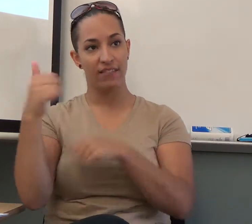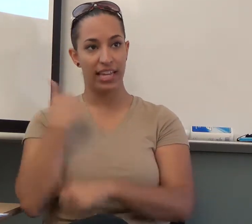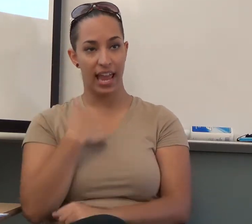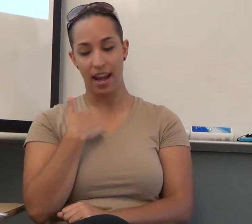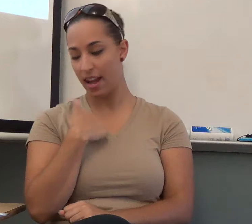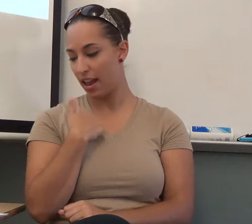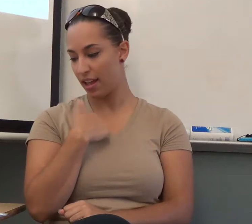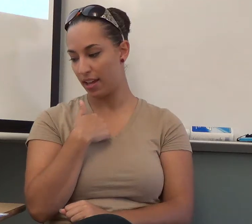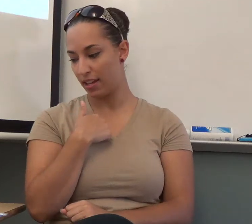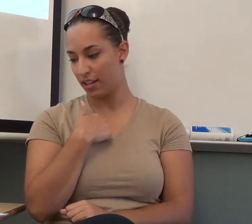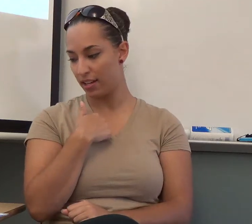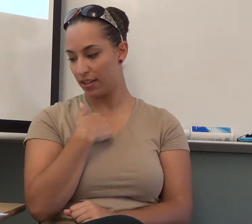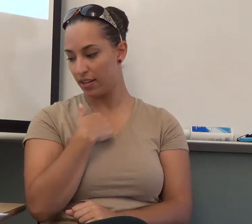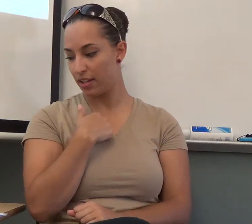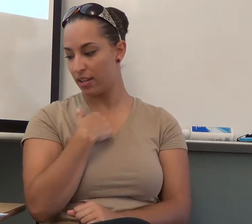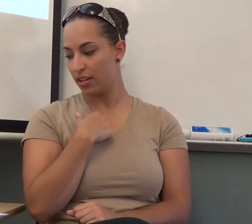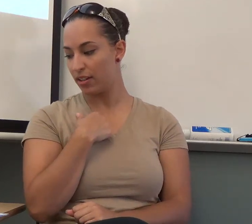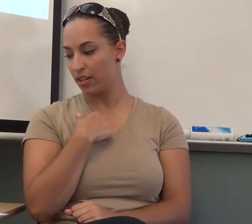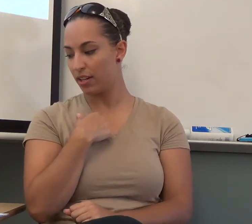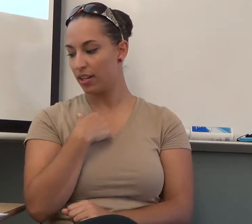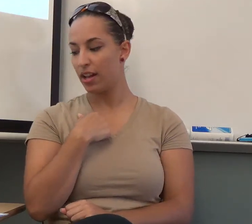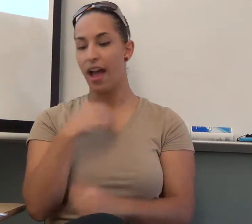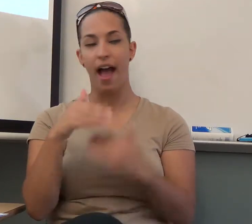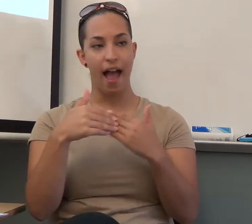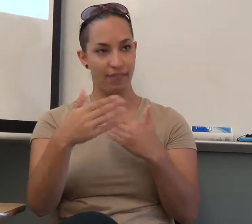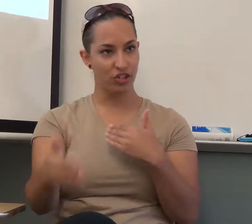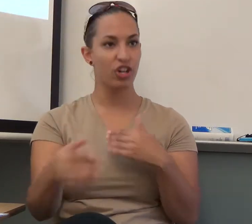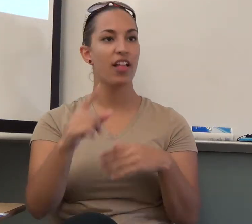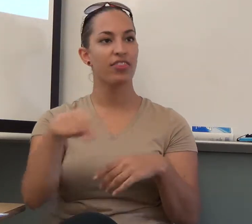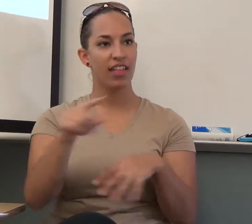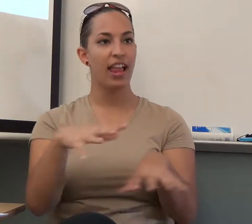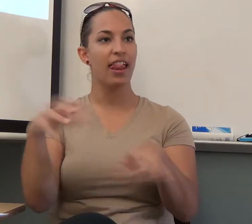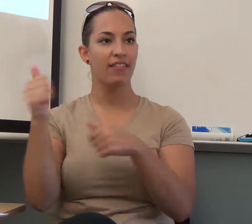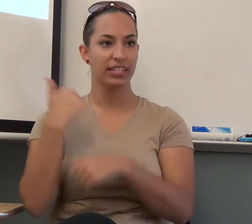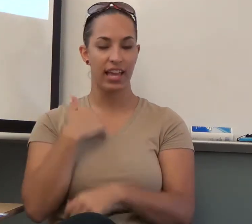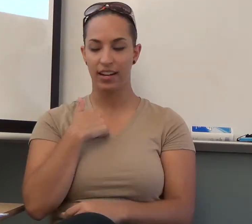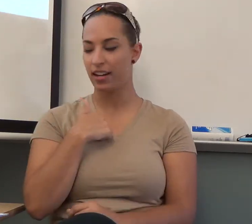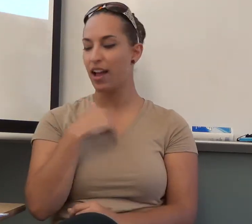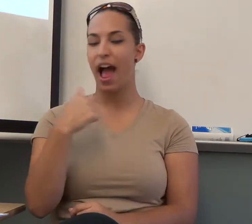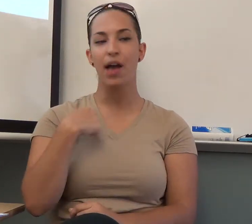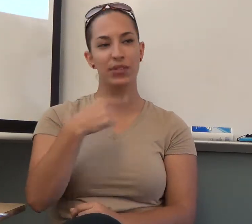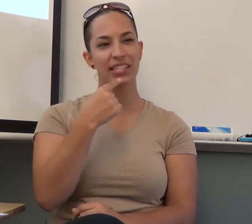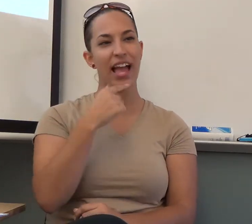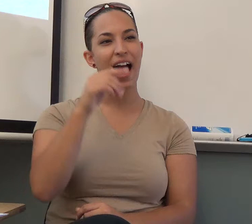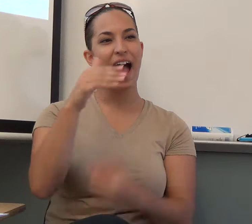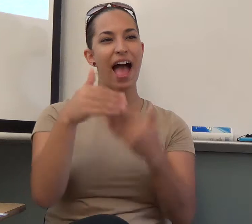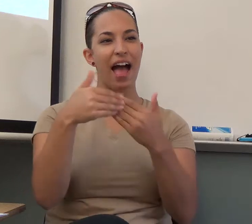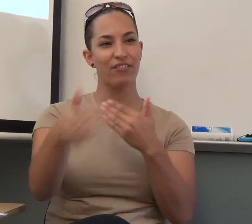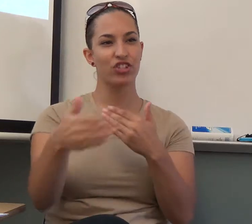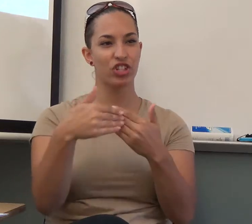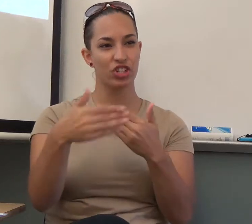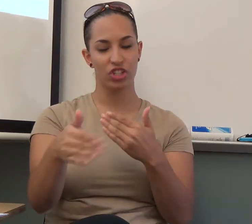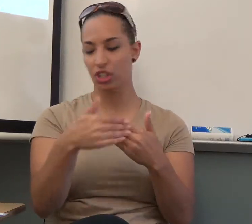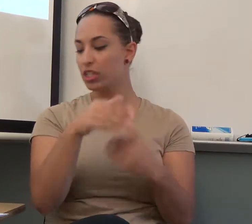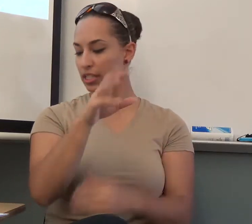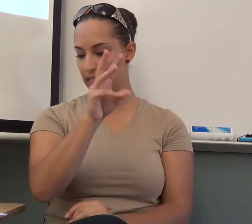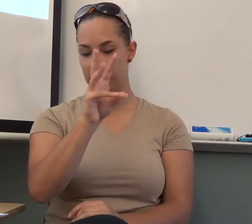monarchs went after they left Canada. I would say after is probably a good way to say this particular sentence, because